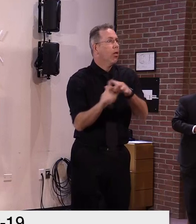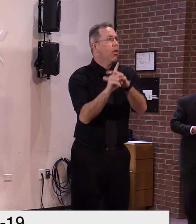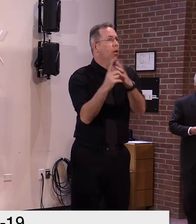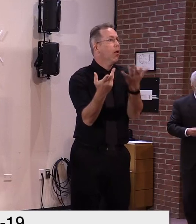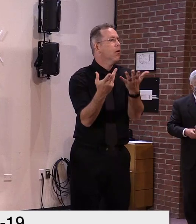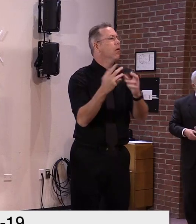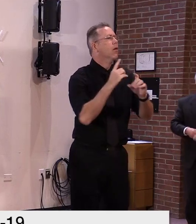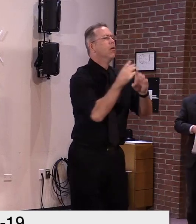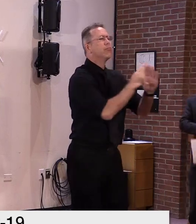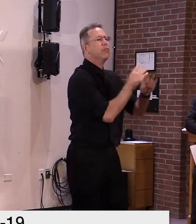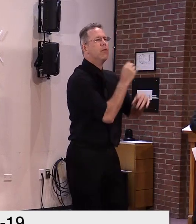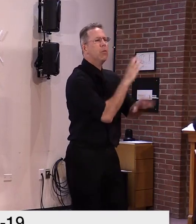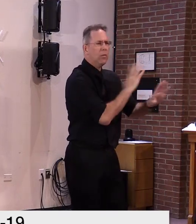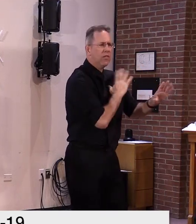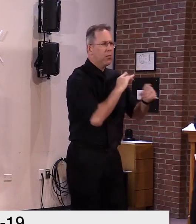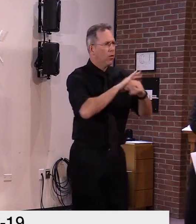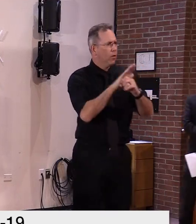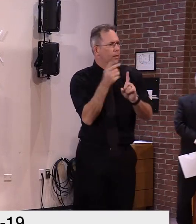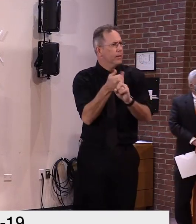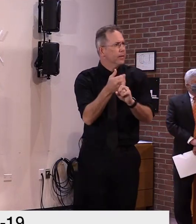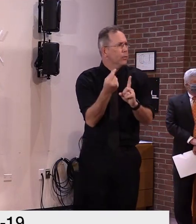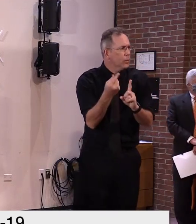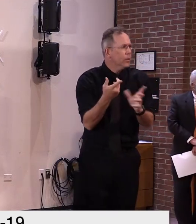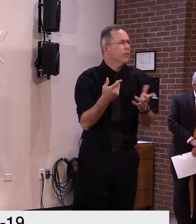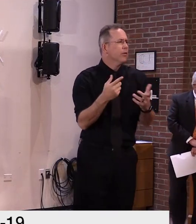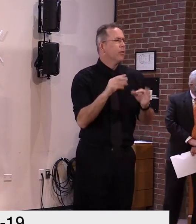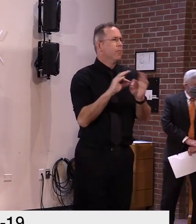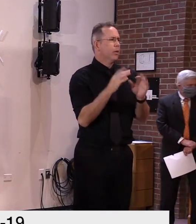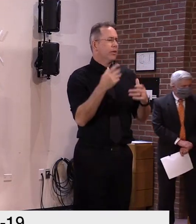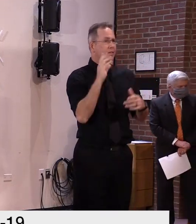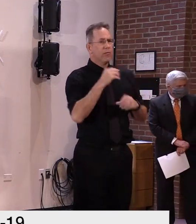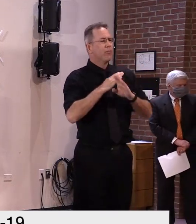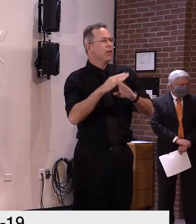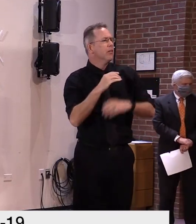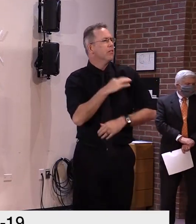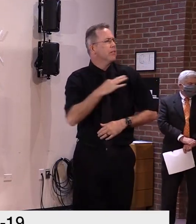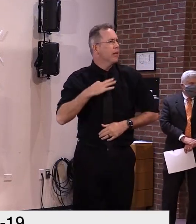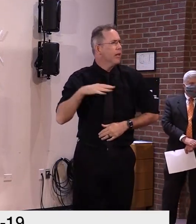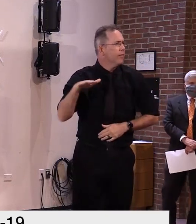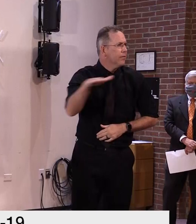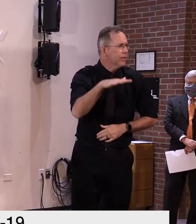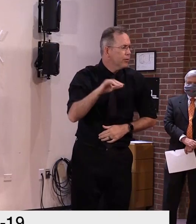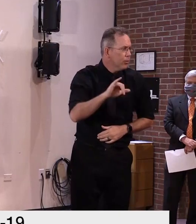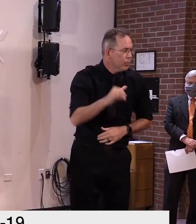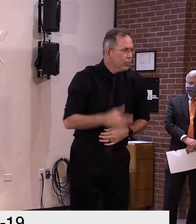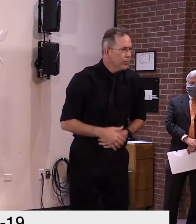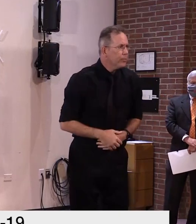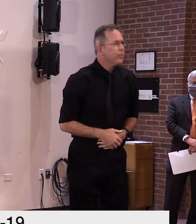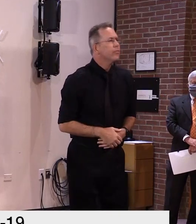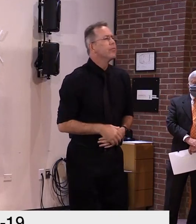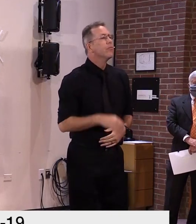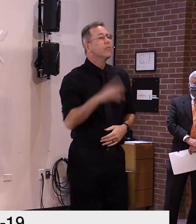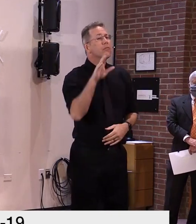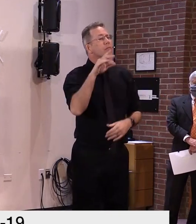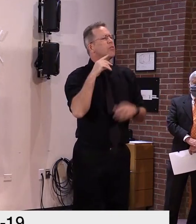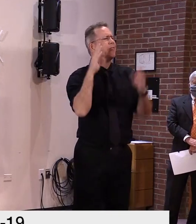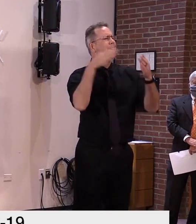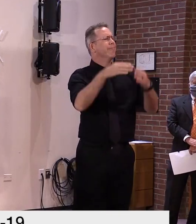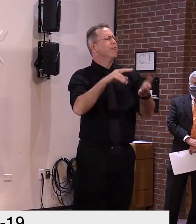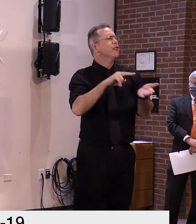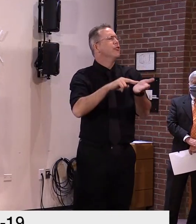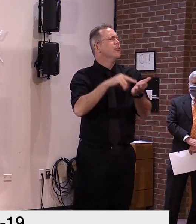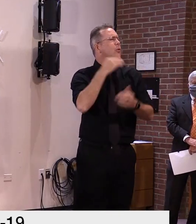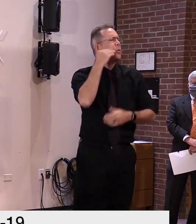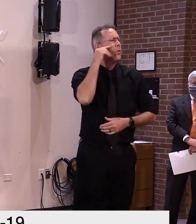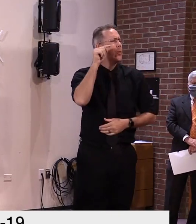healthcare workers. As you all know, protecting the vulnerable in our long-term care and other similar facilities has been a